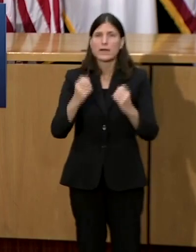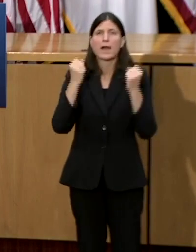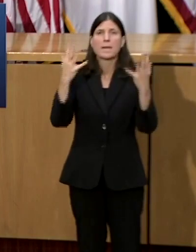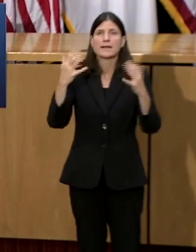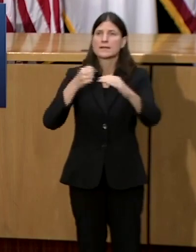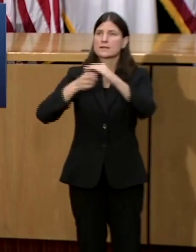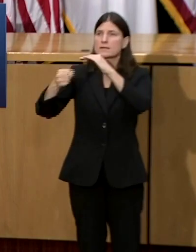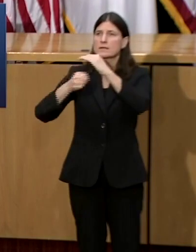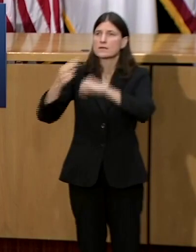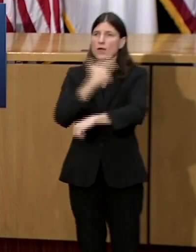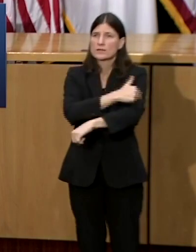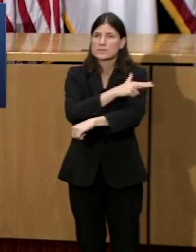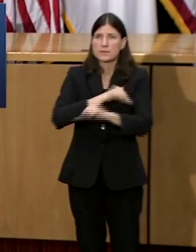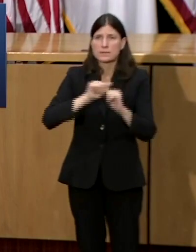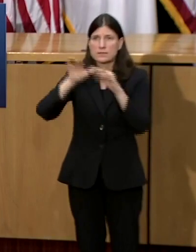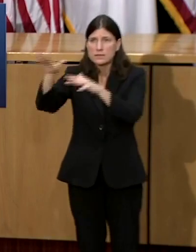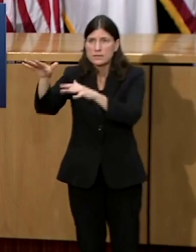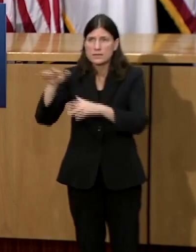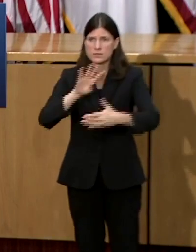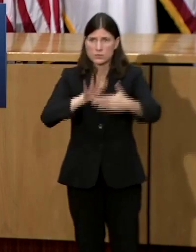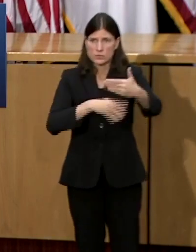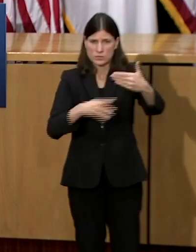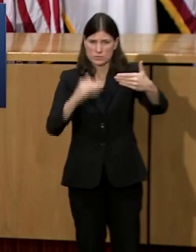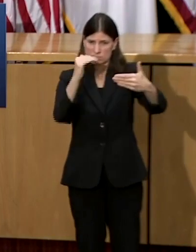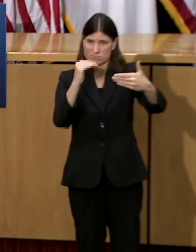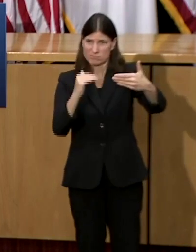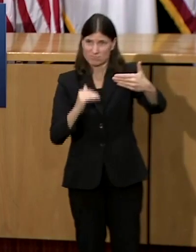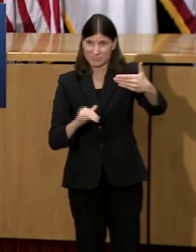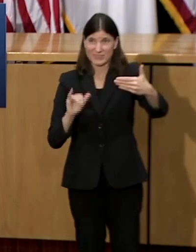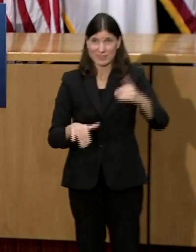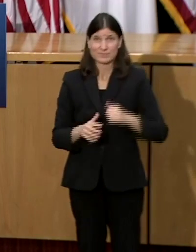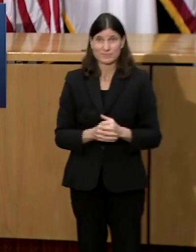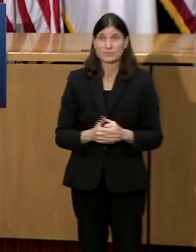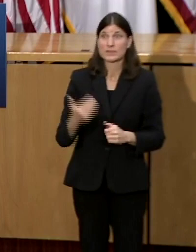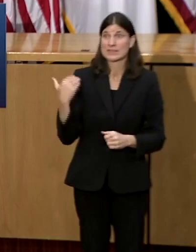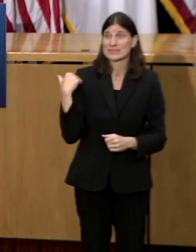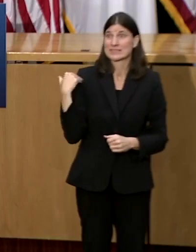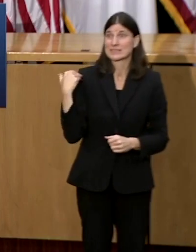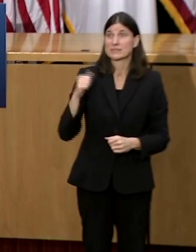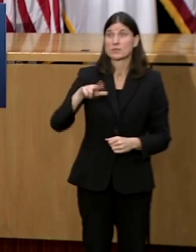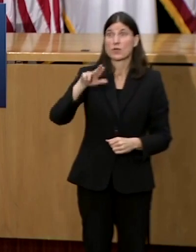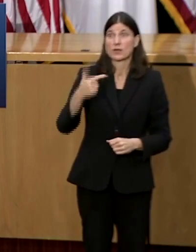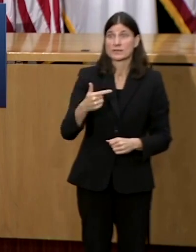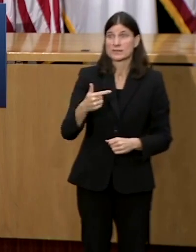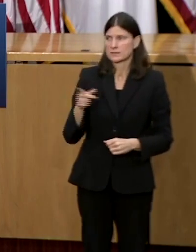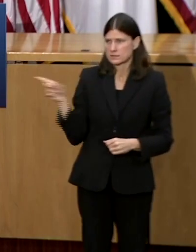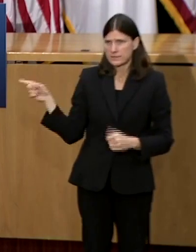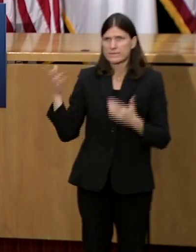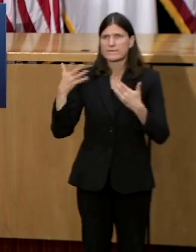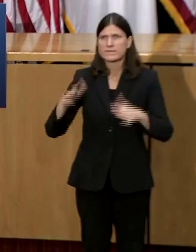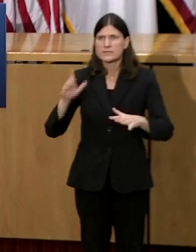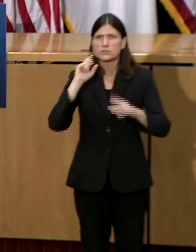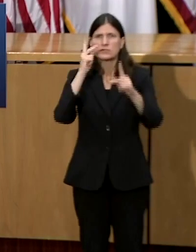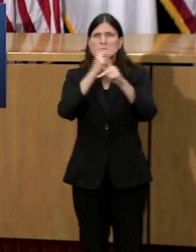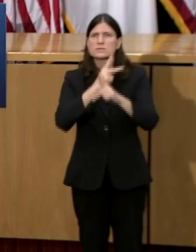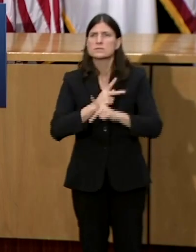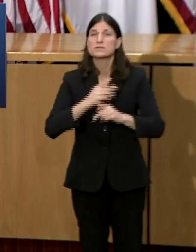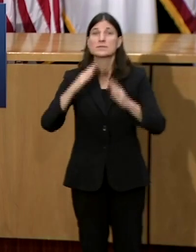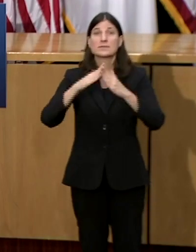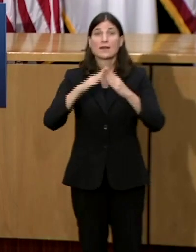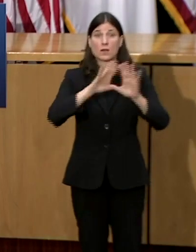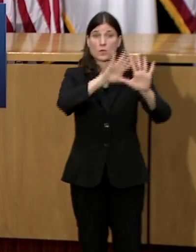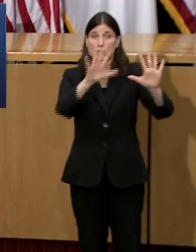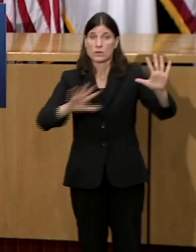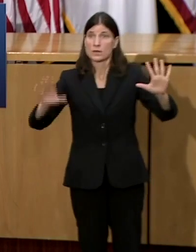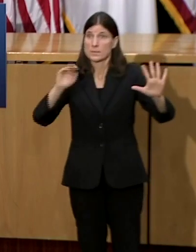publishing weekly municipal level data and color-coded communities based upon a population-adjusted 14-day